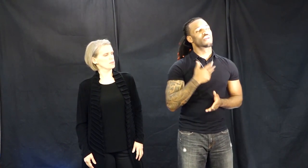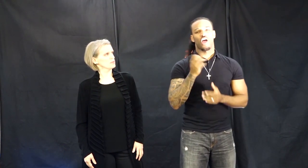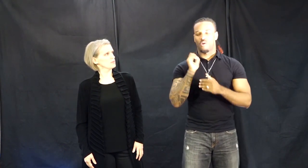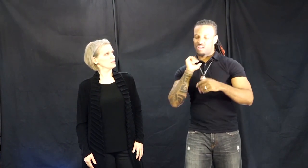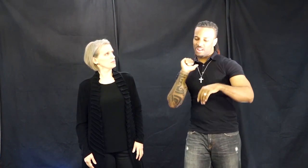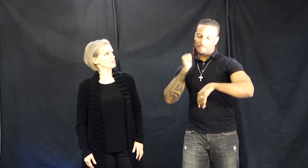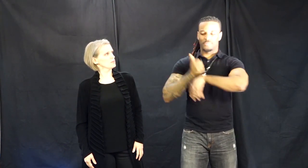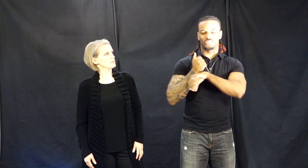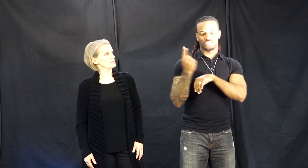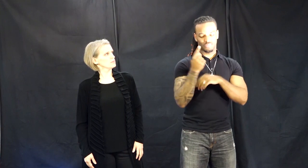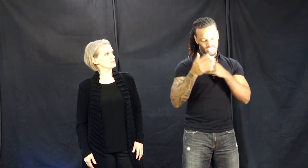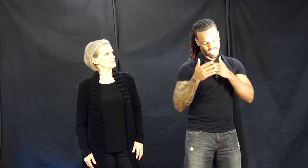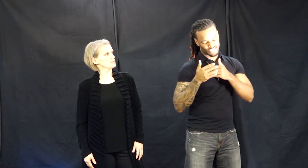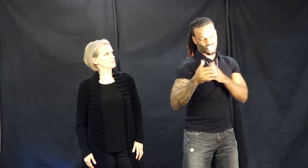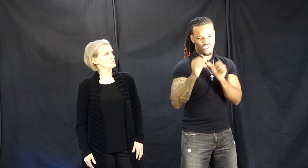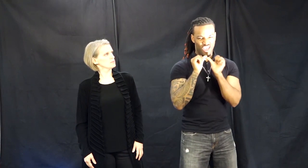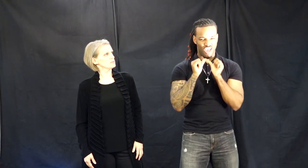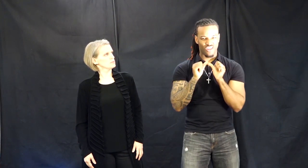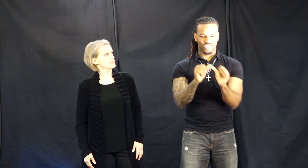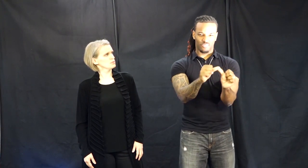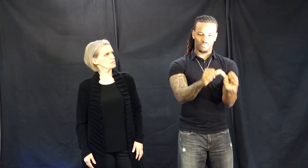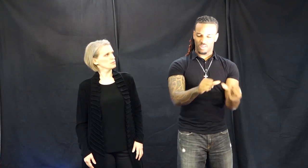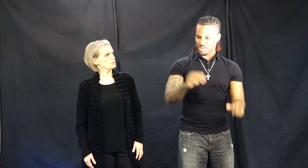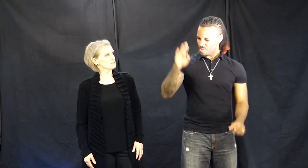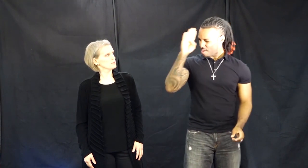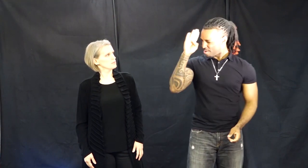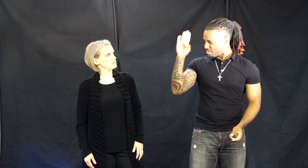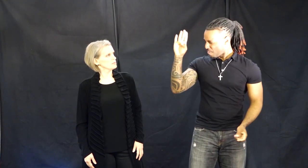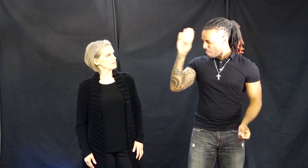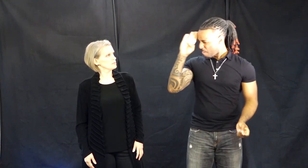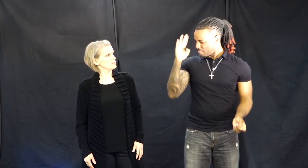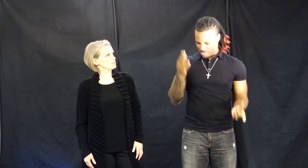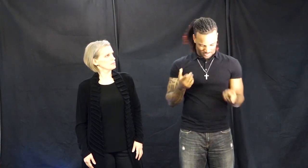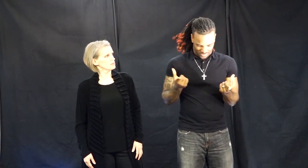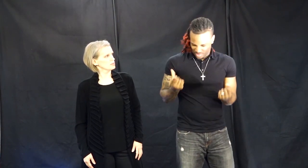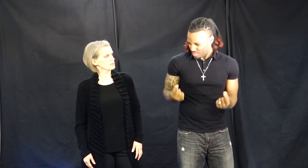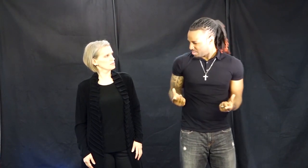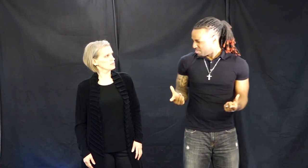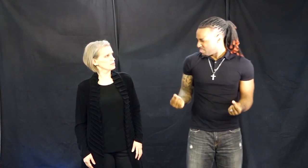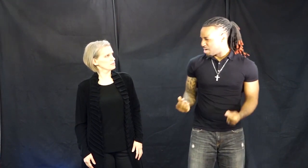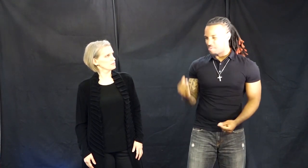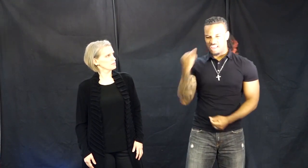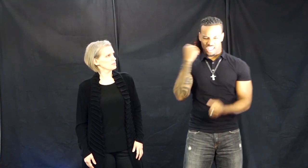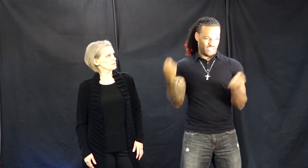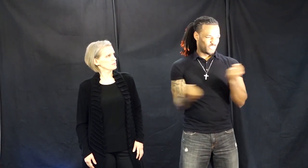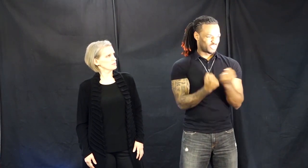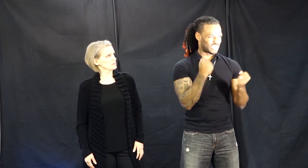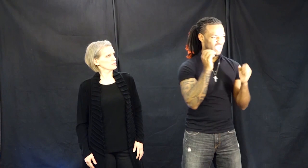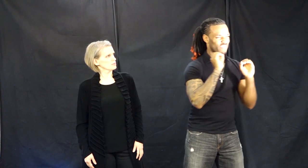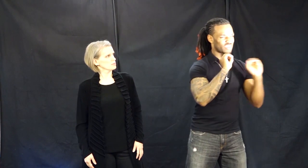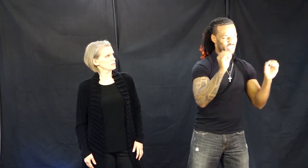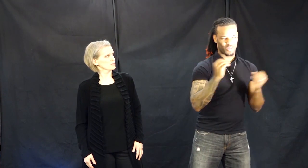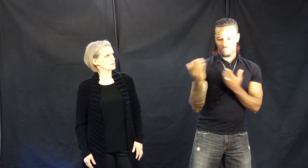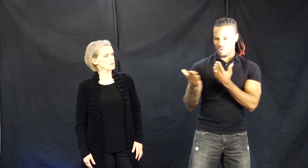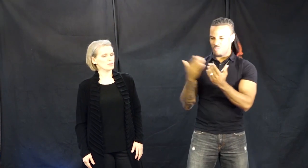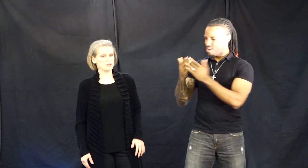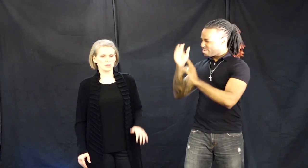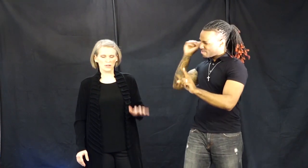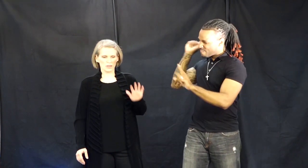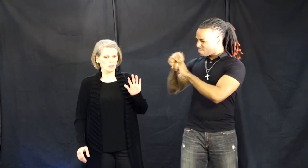I wanna build something that's gonna outlive me. What do you want, Bert? What do you want, Bert? If you stand for nothing, Bert, what do you fall